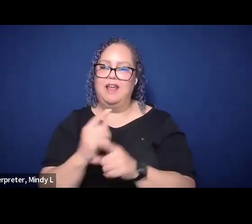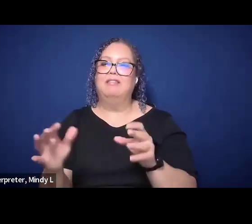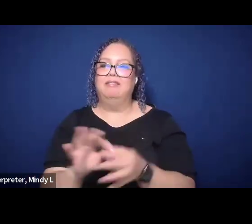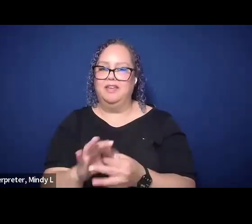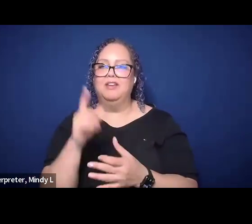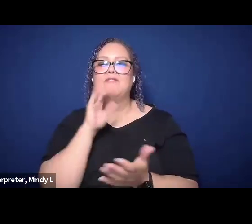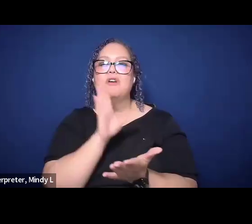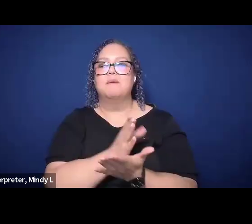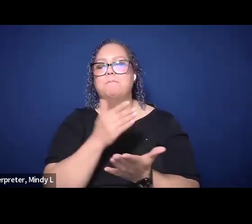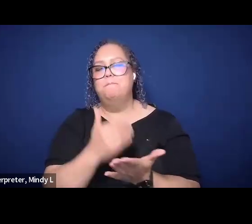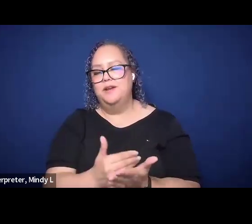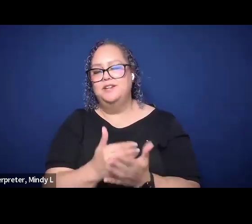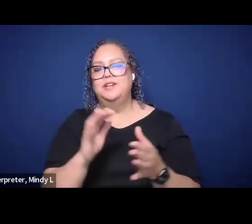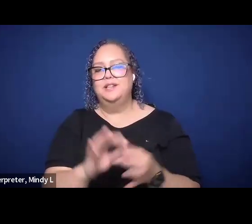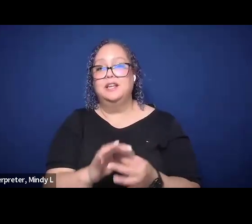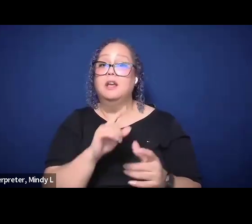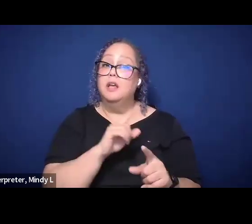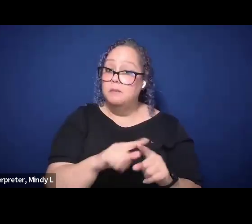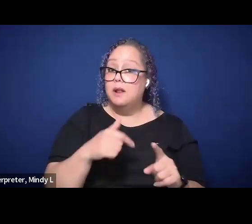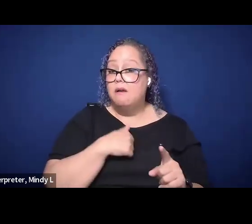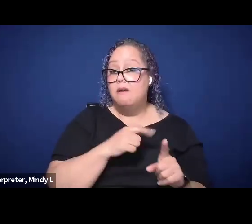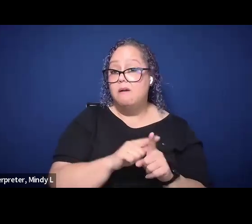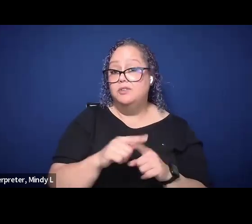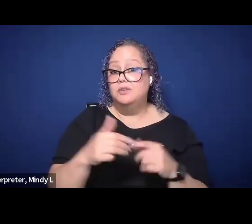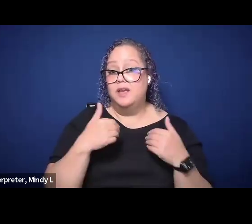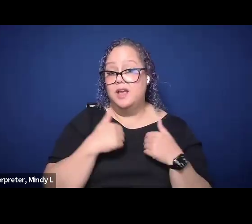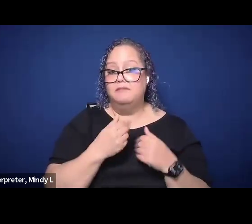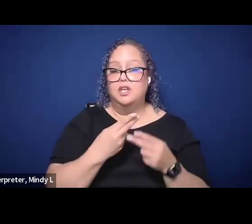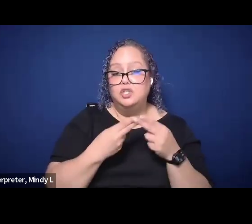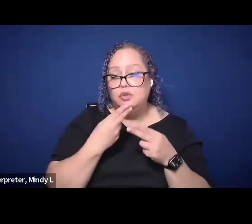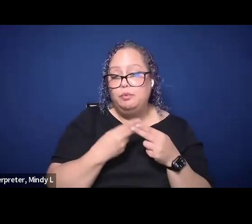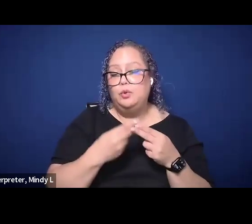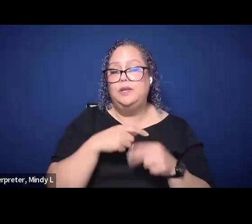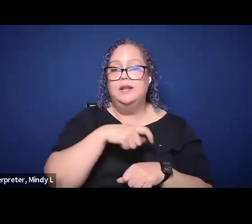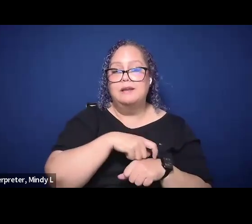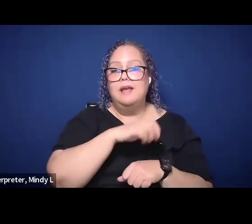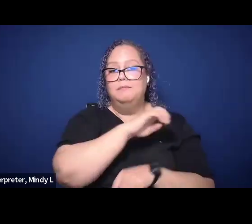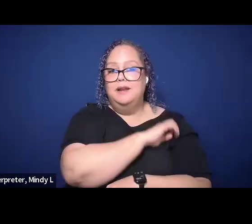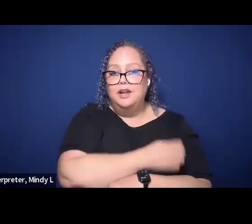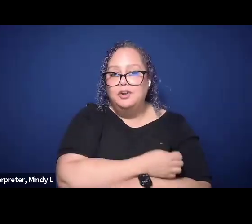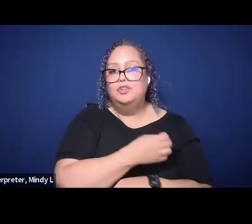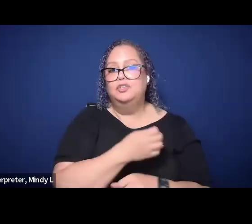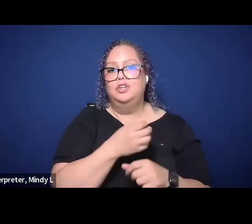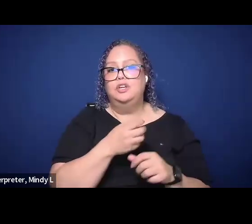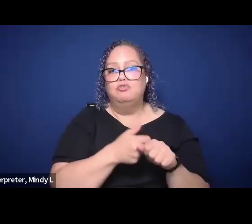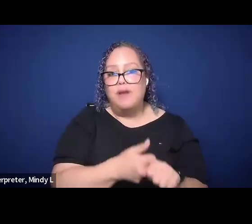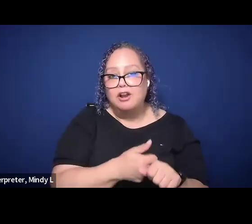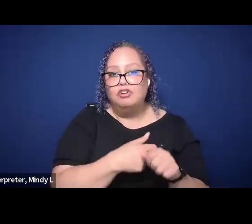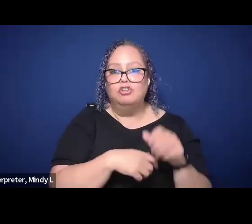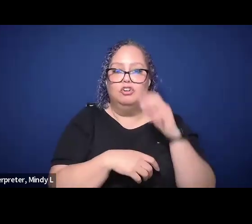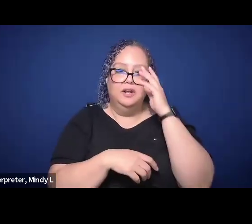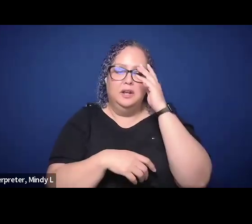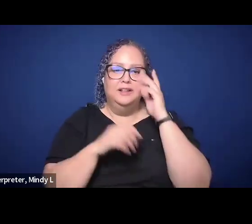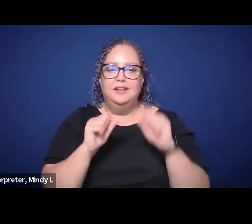a Spoonie time and energy tracker that you can download and use. I have a business plan template that is just a simple,